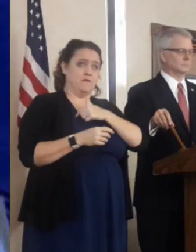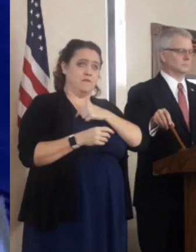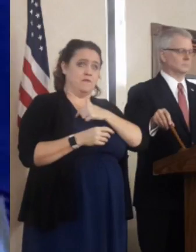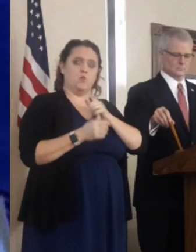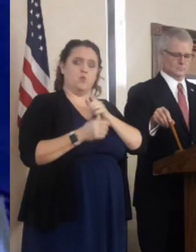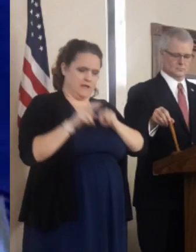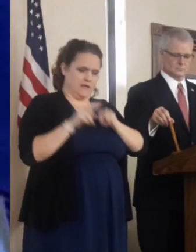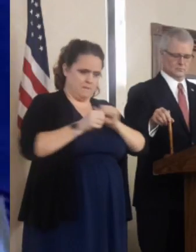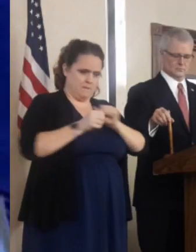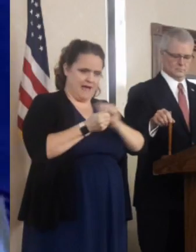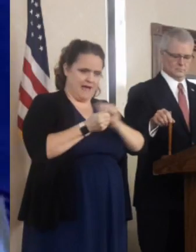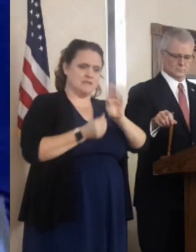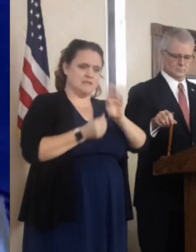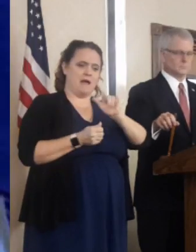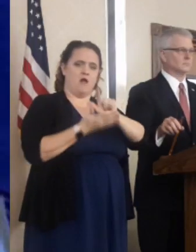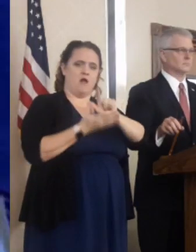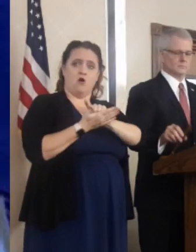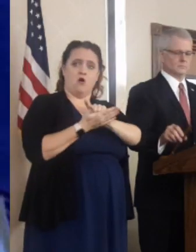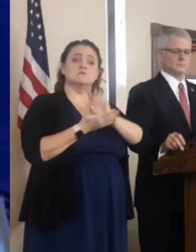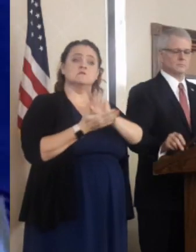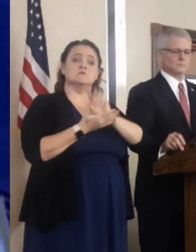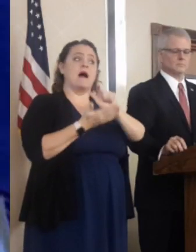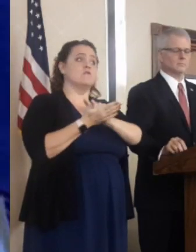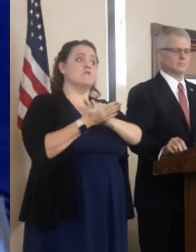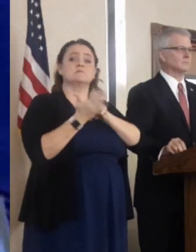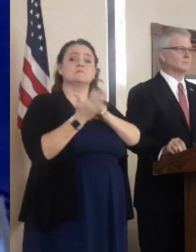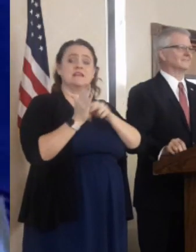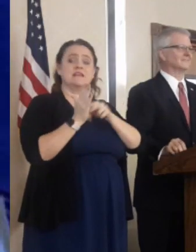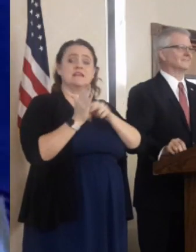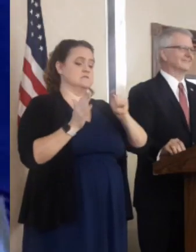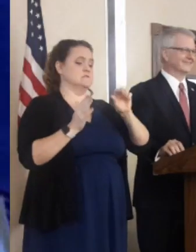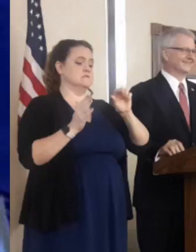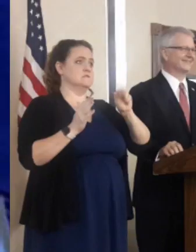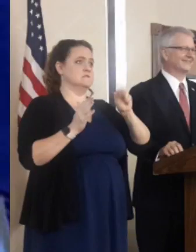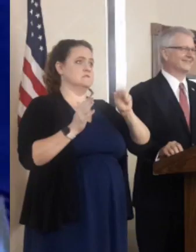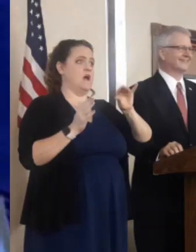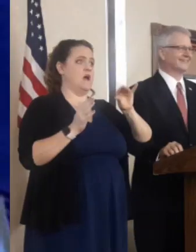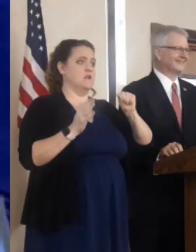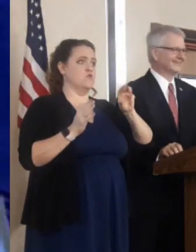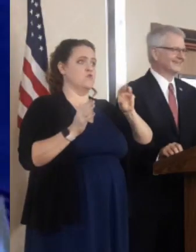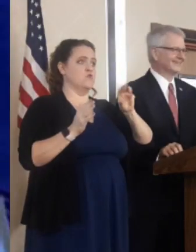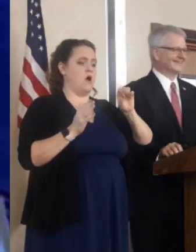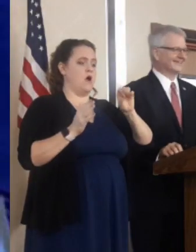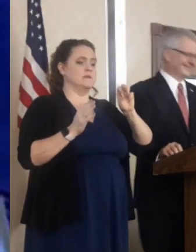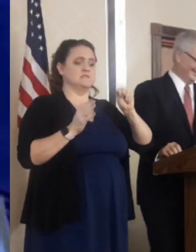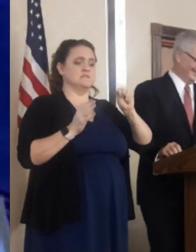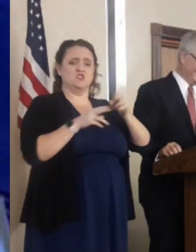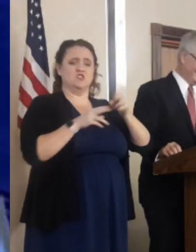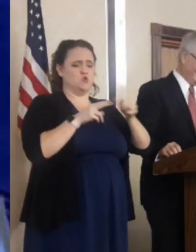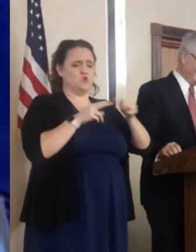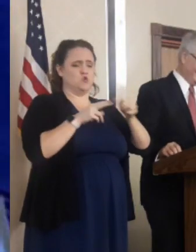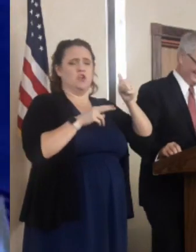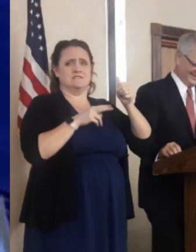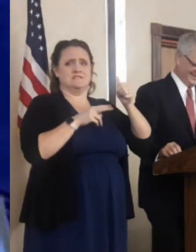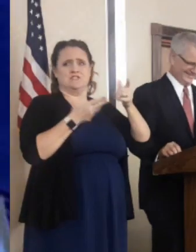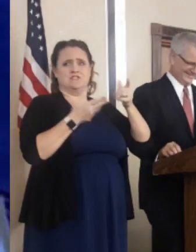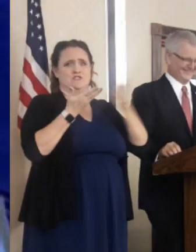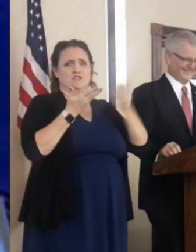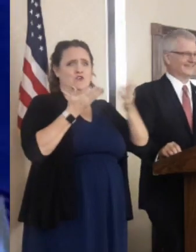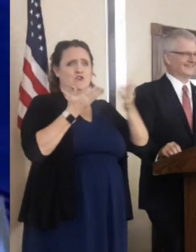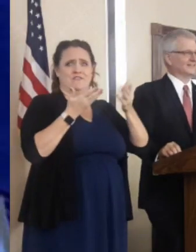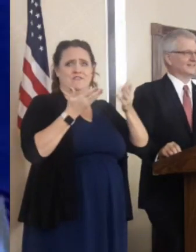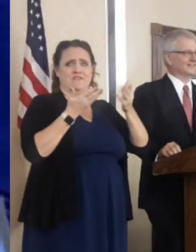that Tanya Robertson was the shortest serving legislative affairs committee member in the history of the city. She